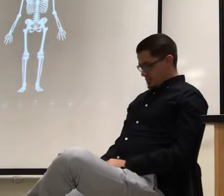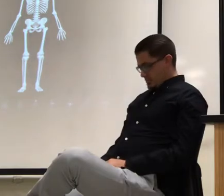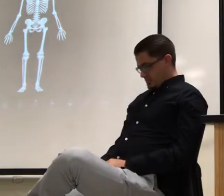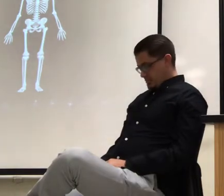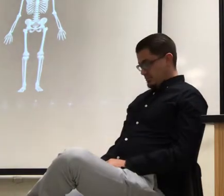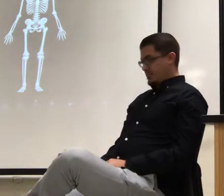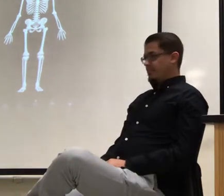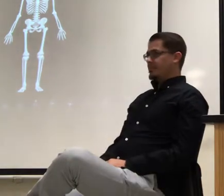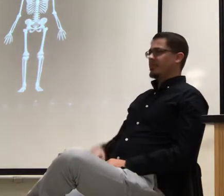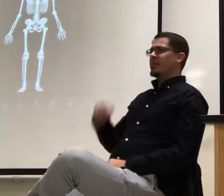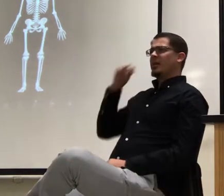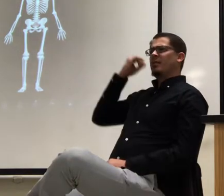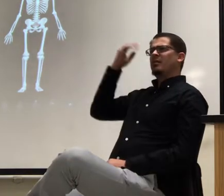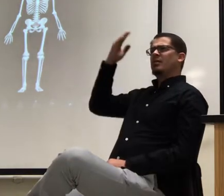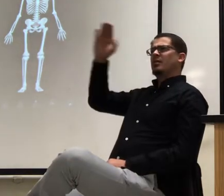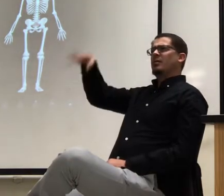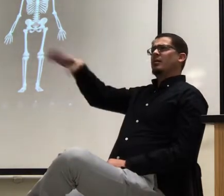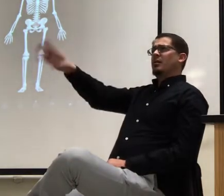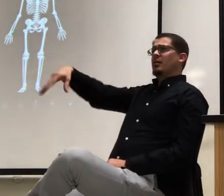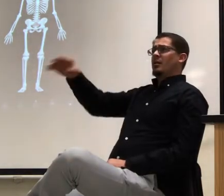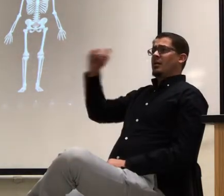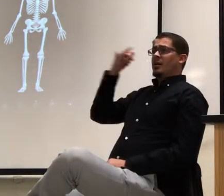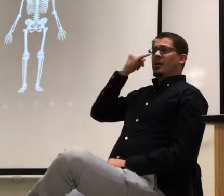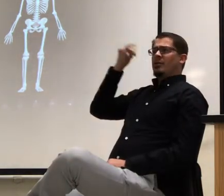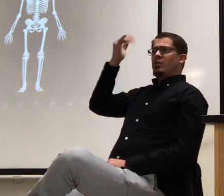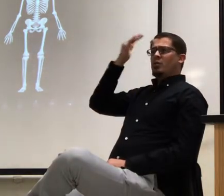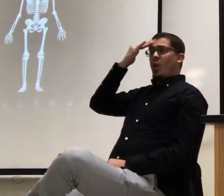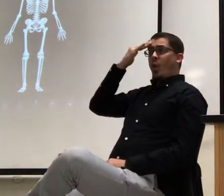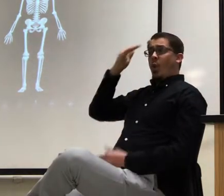you can deduce the muscle's actions.